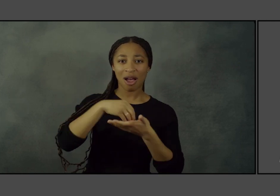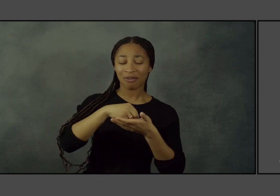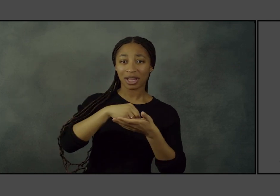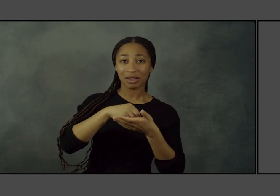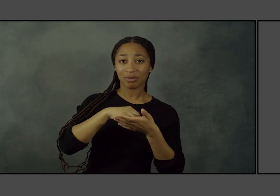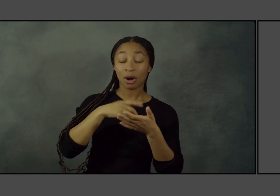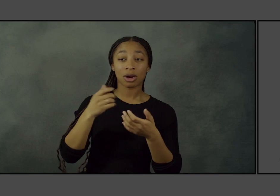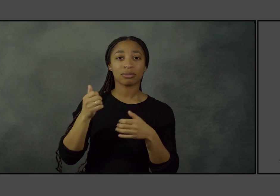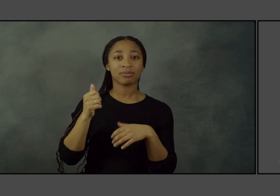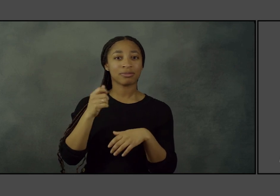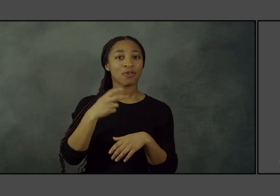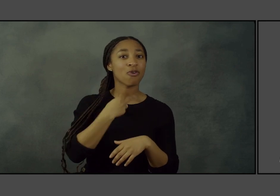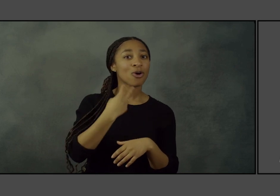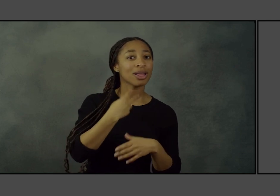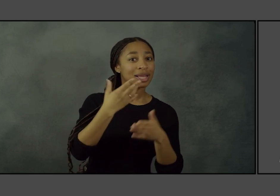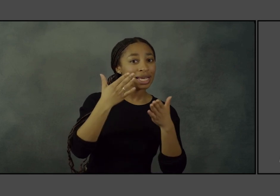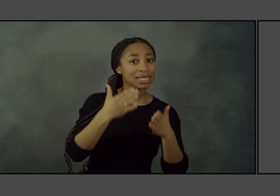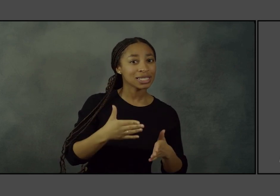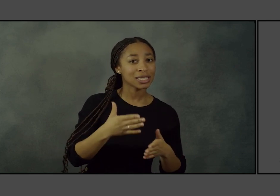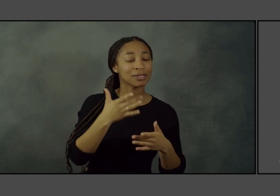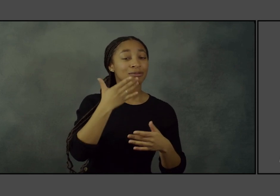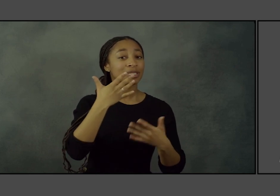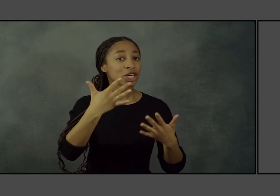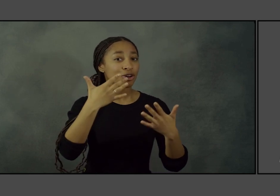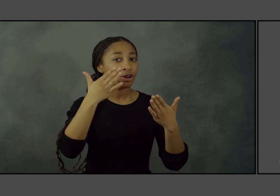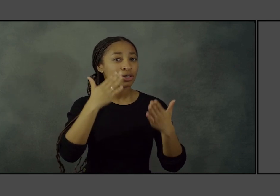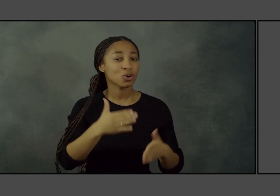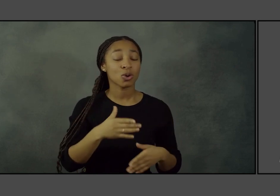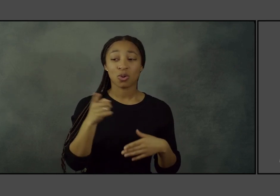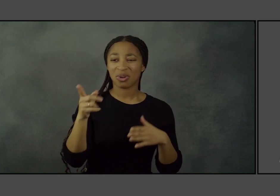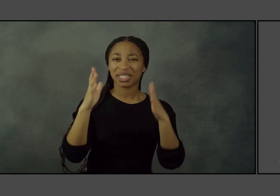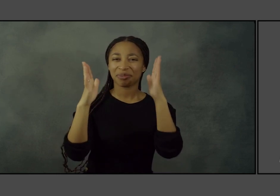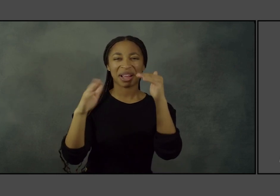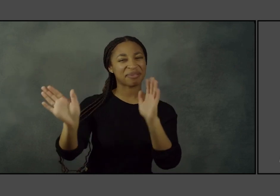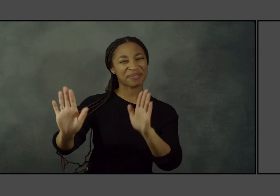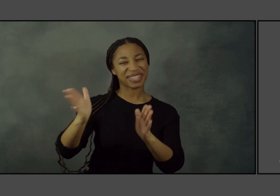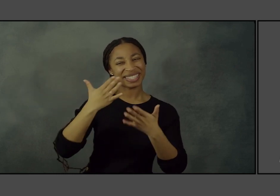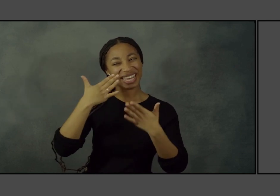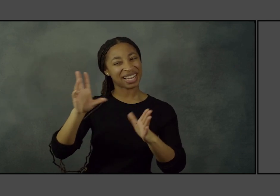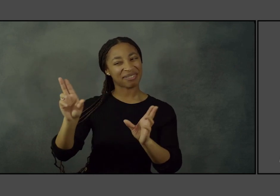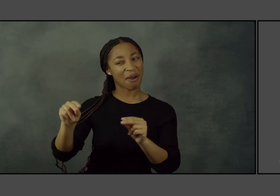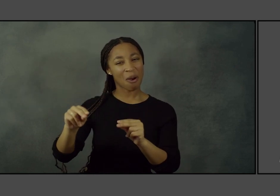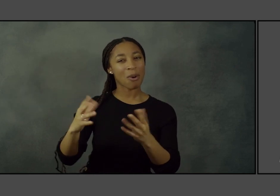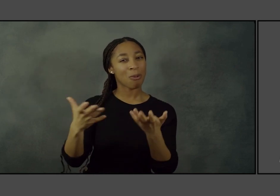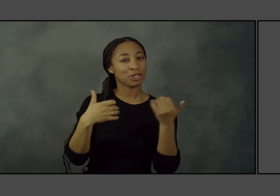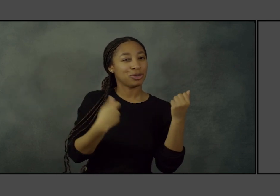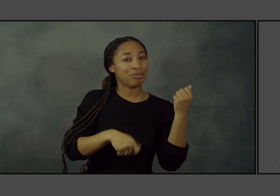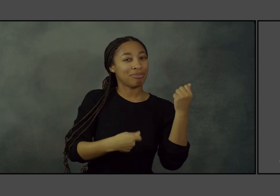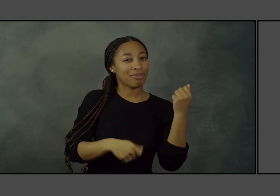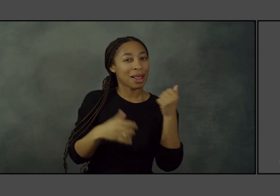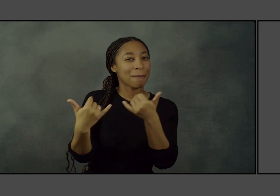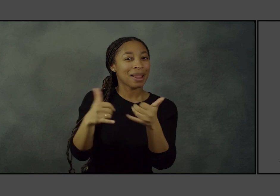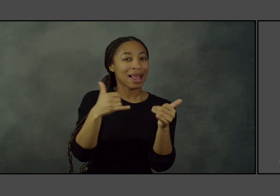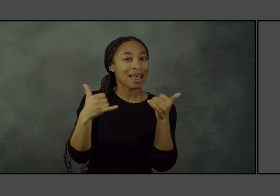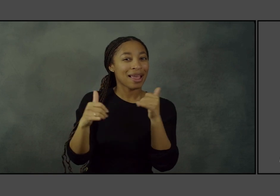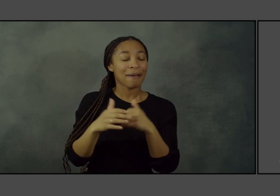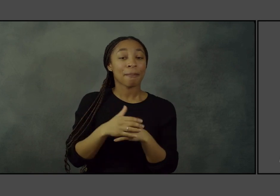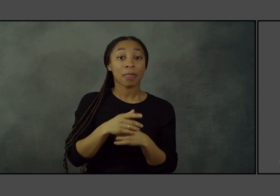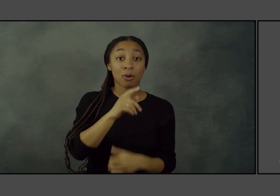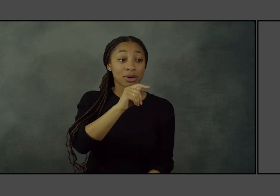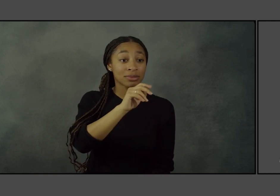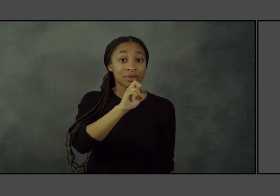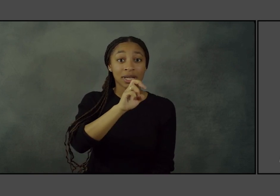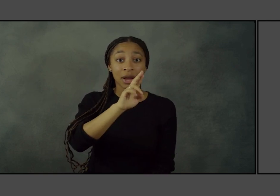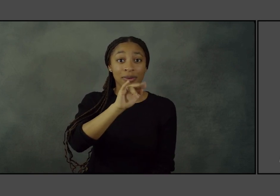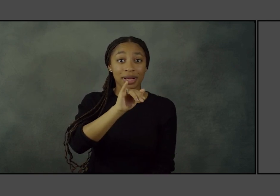sing, who was expected to play an instrument, of what you're doing, Terri Lyne, with, with your women, your jazz,